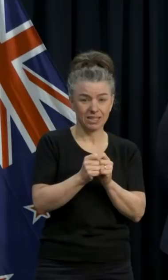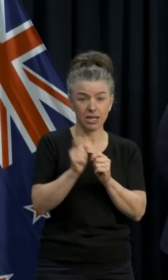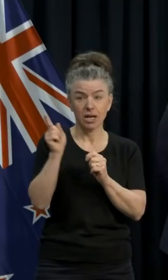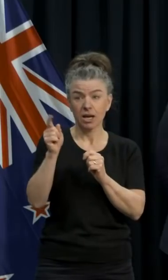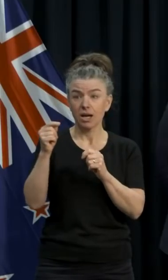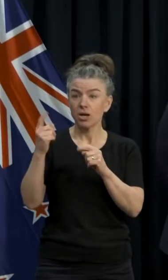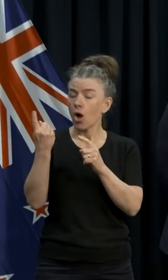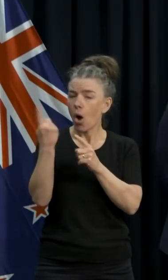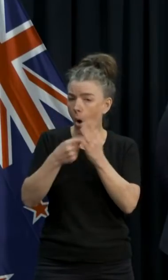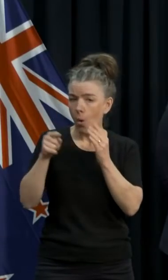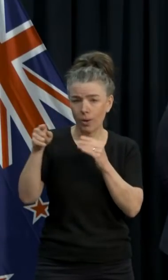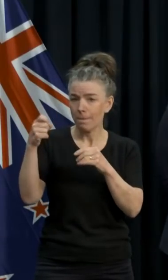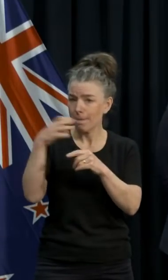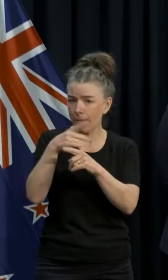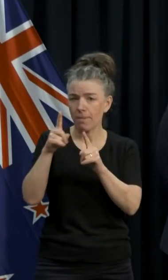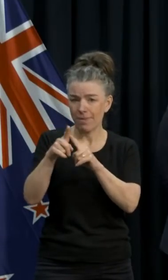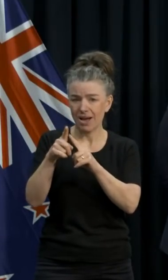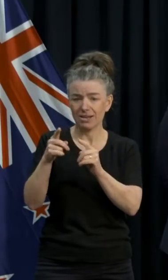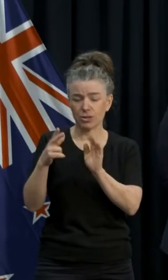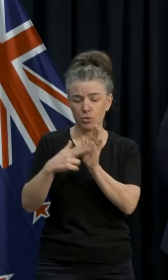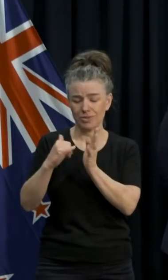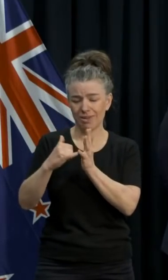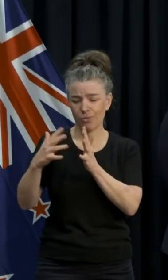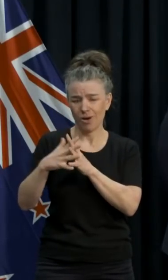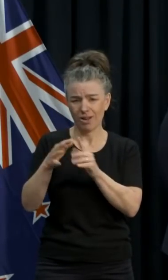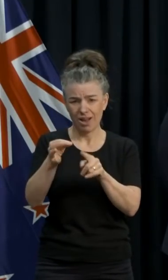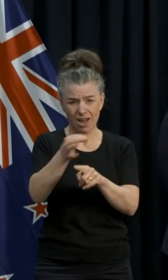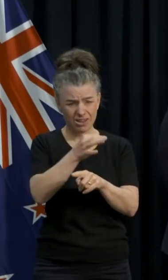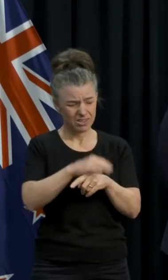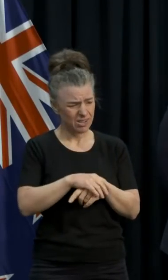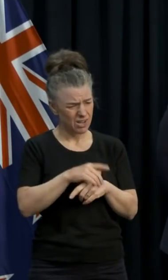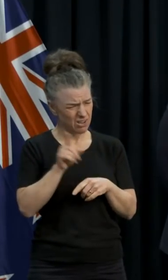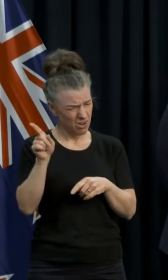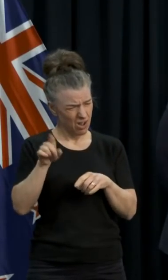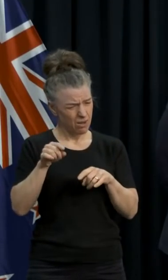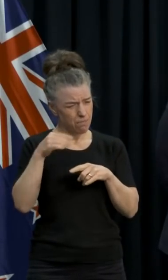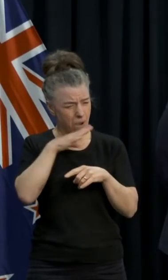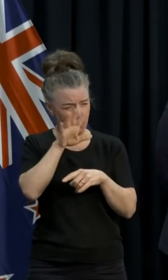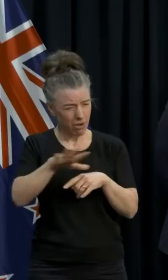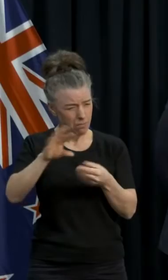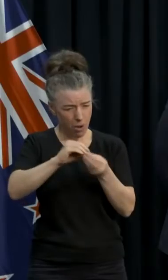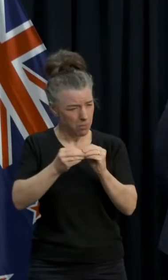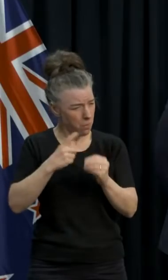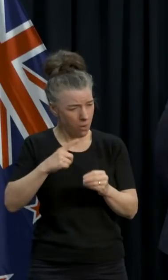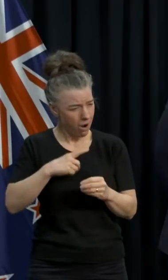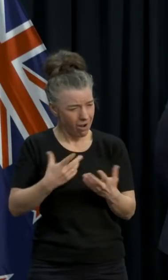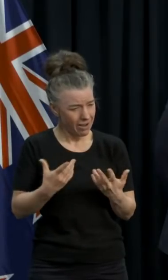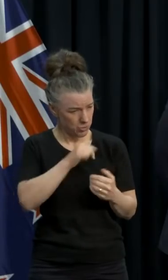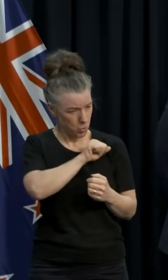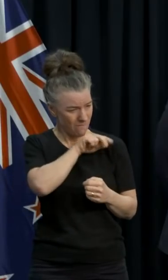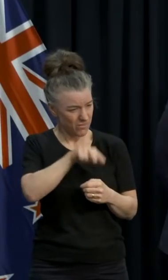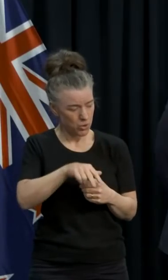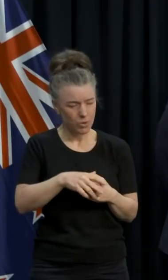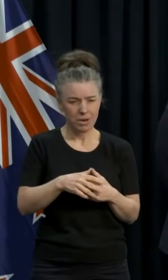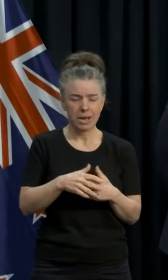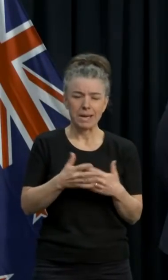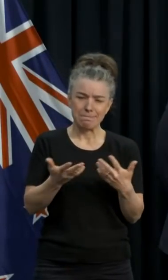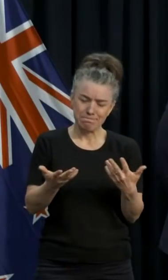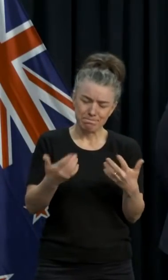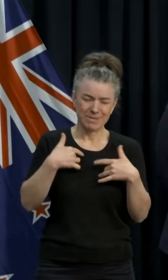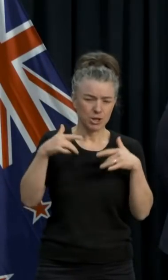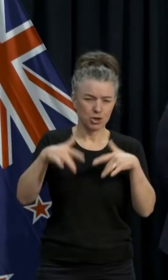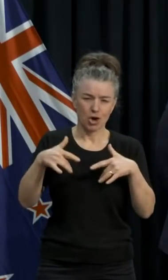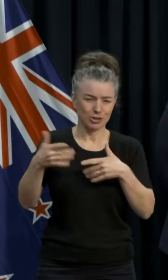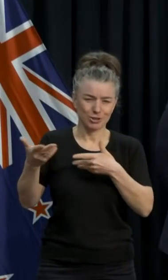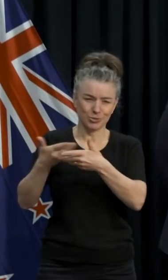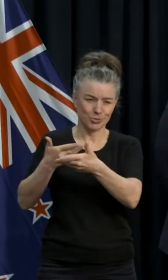South Wales as well. In Victoria. Sorry? In your view, what went wrong in Victoria? Look, until I've had a conversation, and I'm